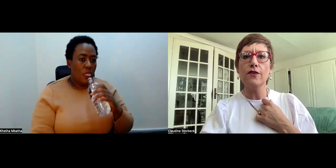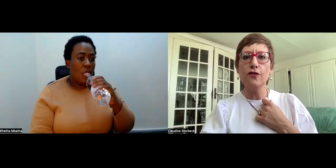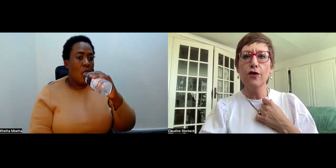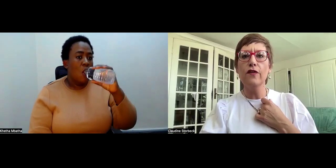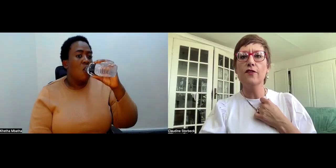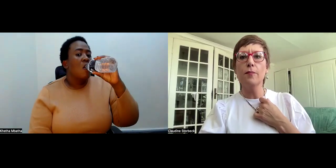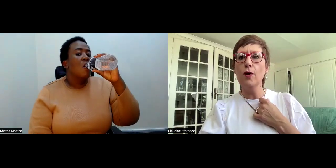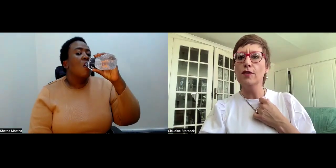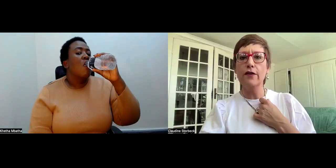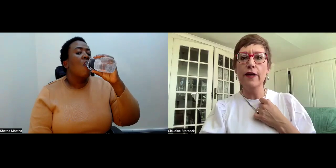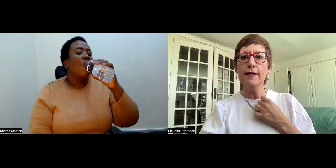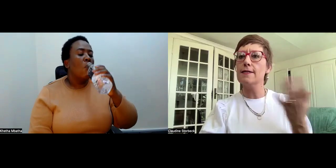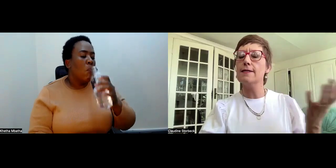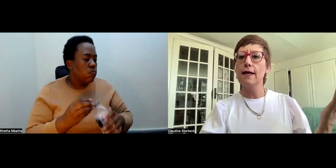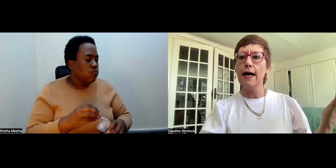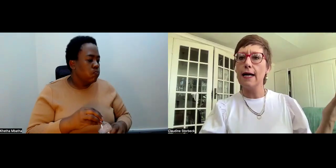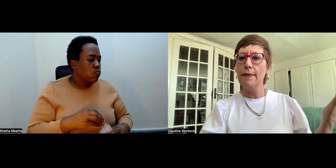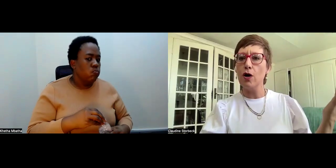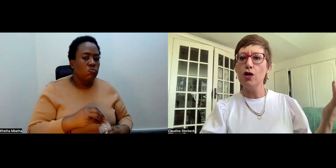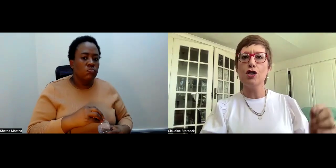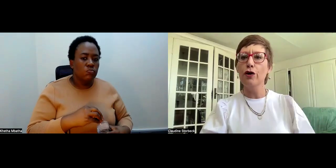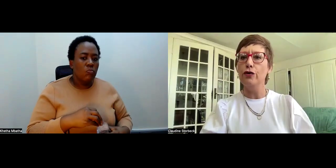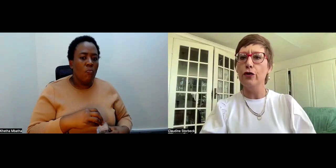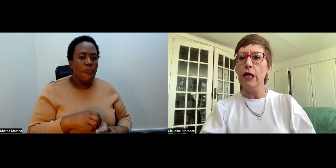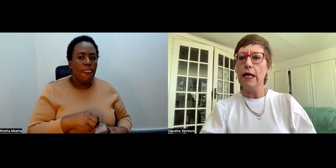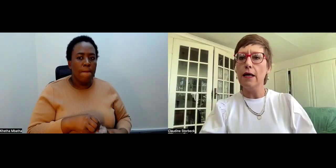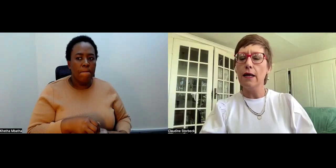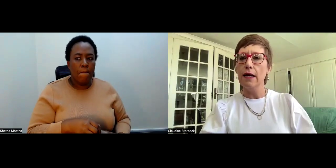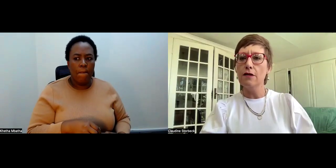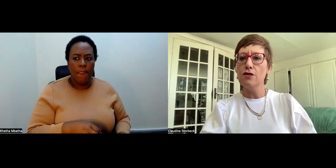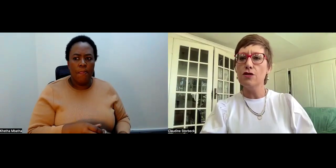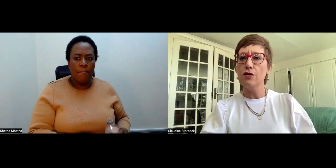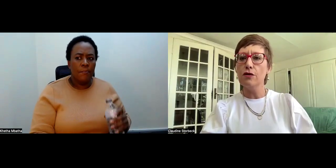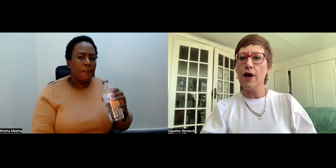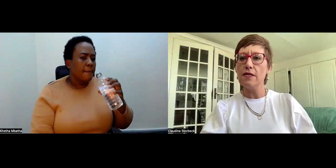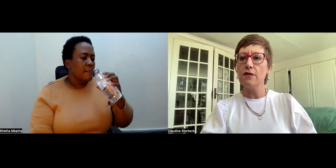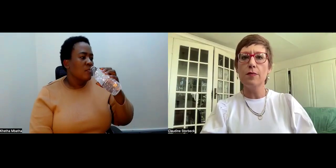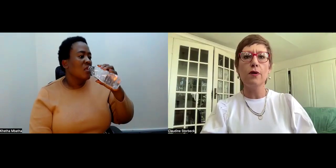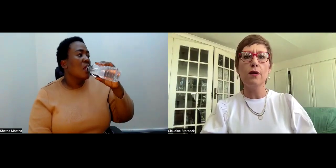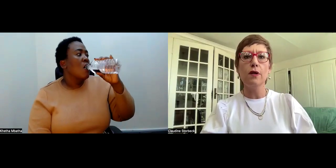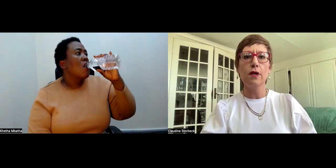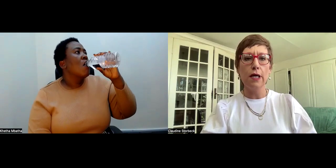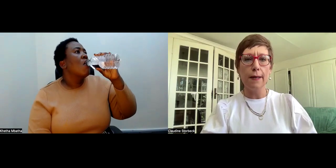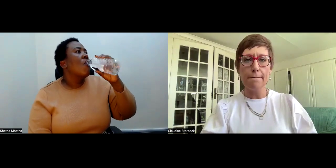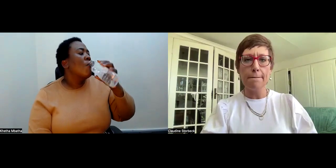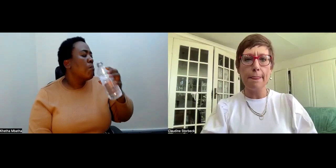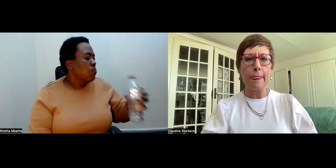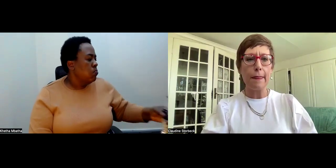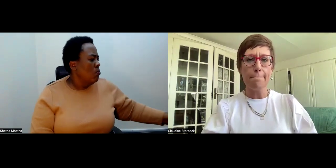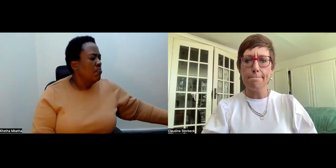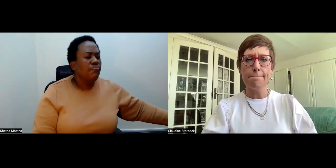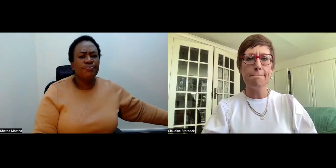Here is it. Surveys and polls. There it is. How come I can't show you? Here to create a poll.